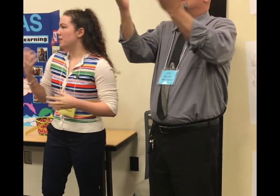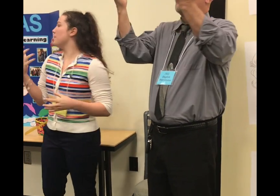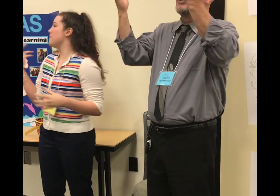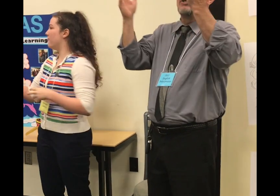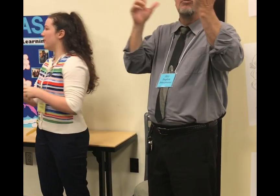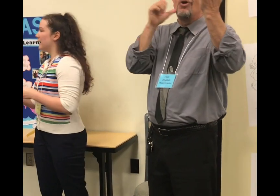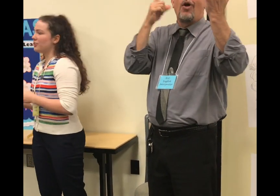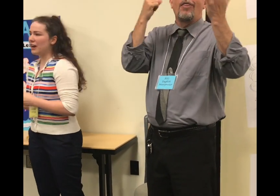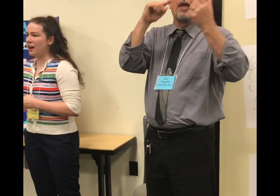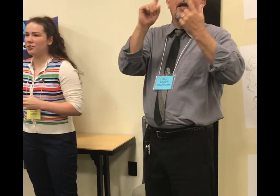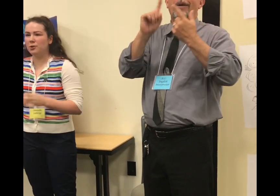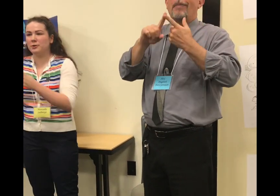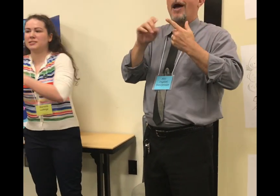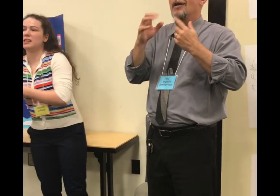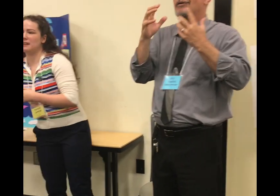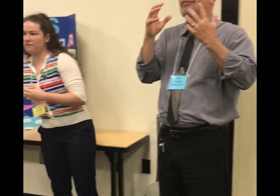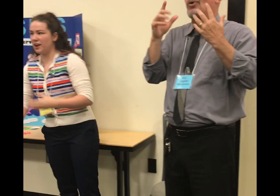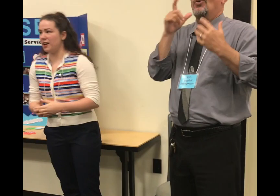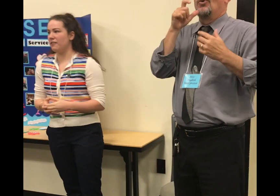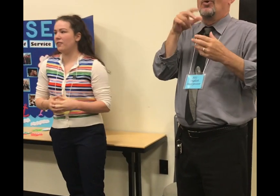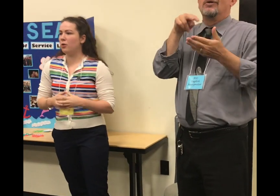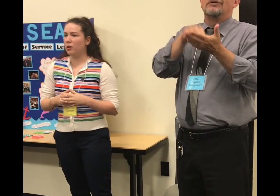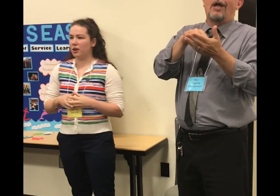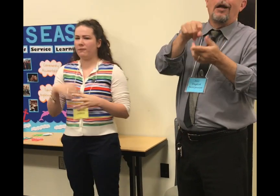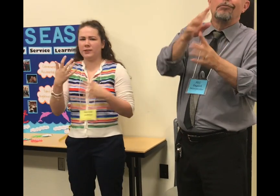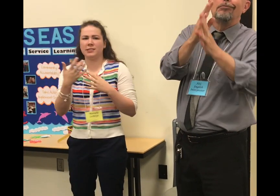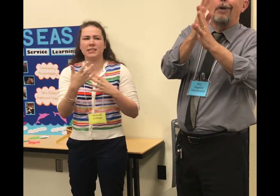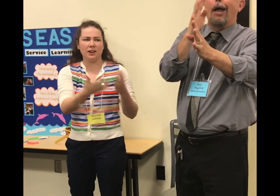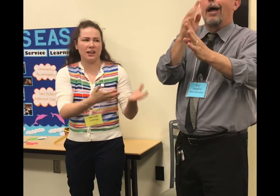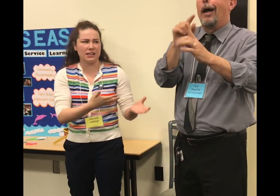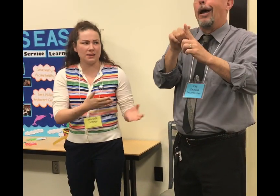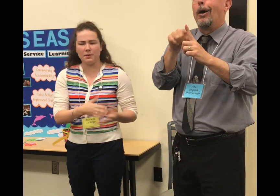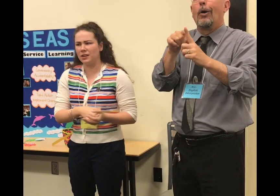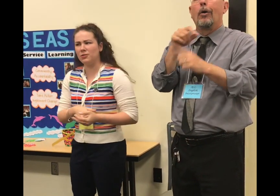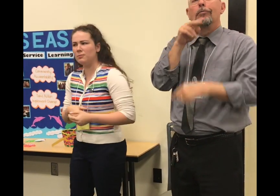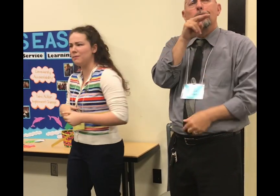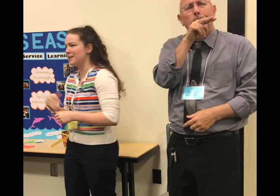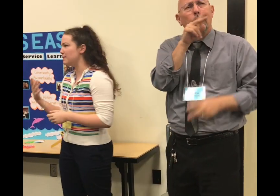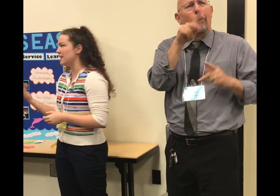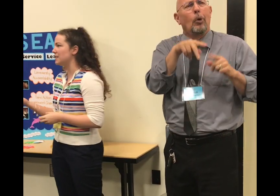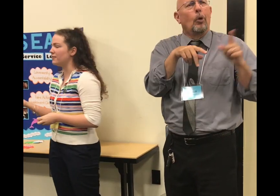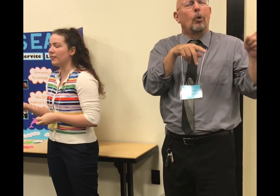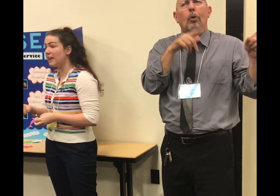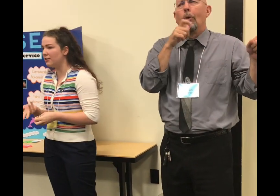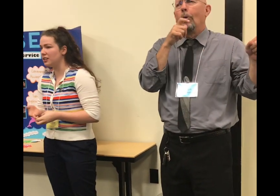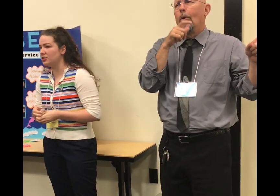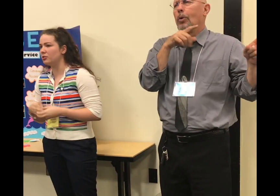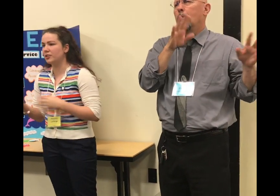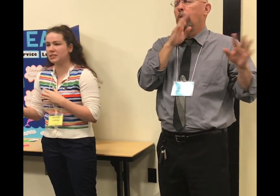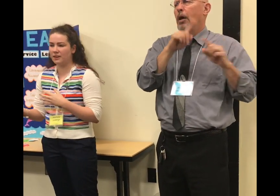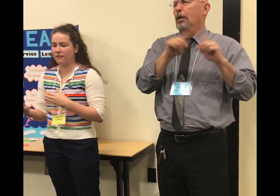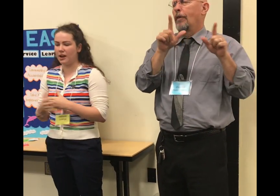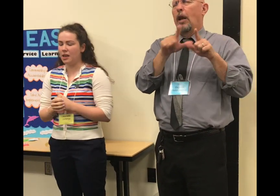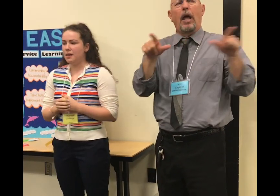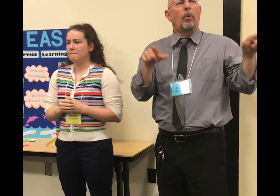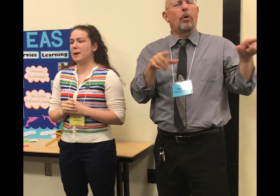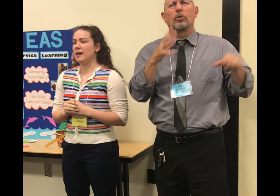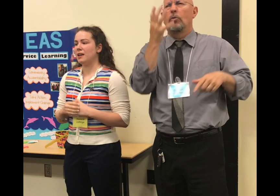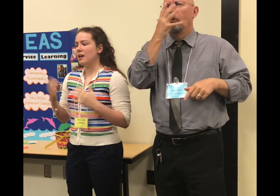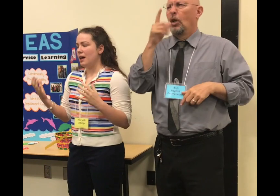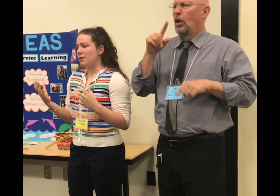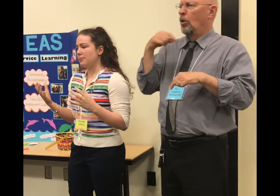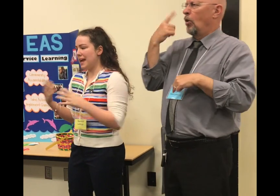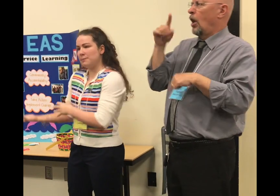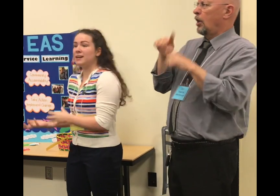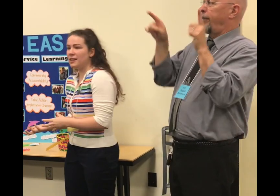about, maybe if we're in a crowd, who we're standing in front of, or if we're staring at somebody who may be speaking a different language or looks different.